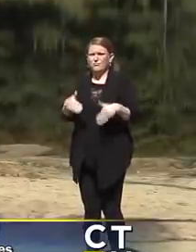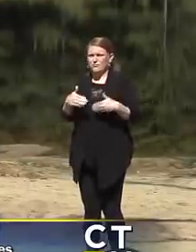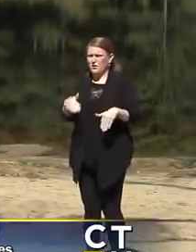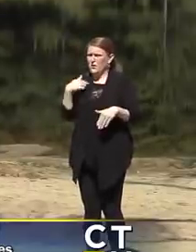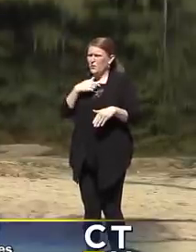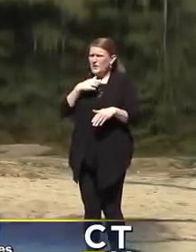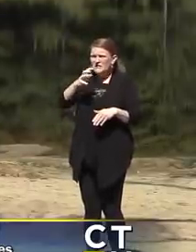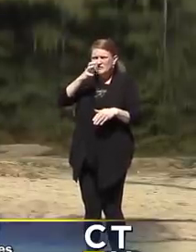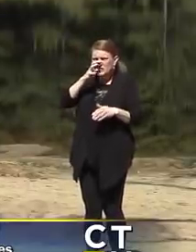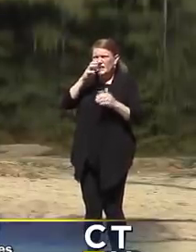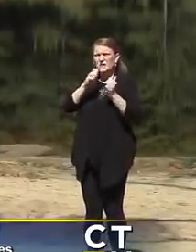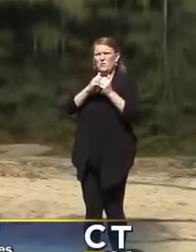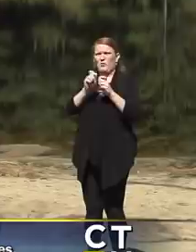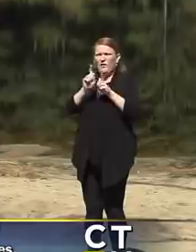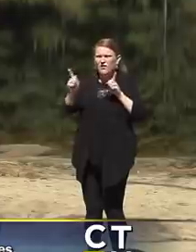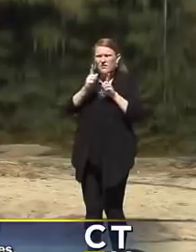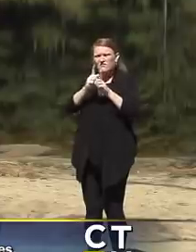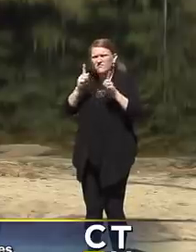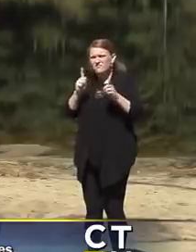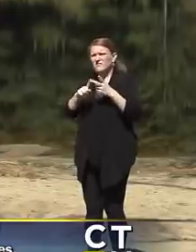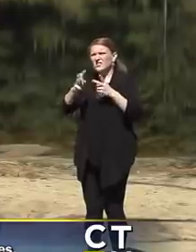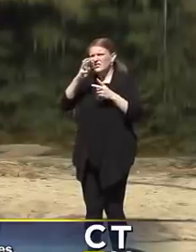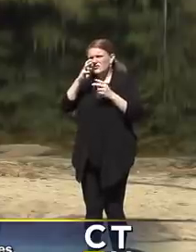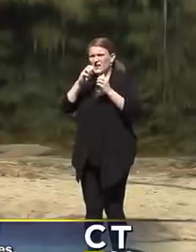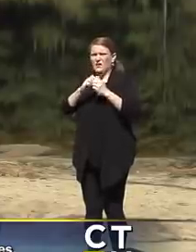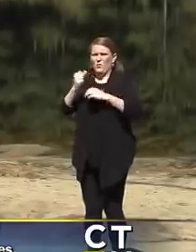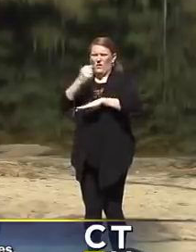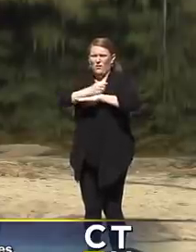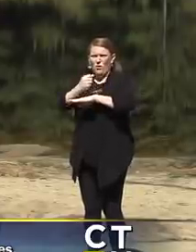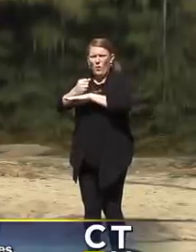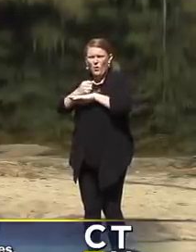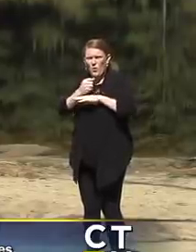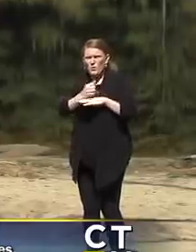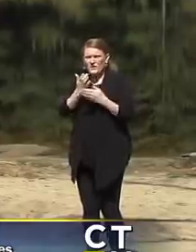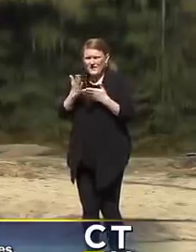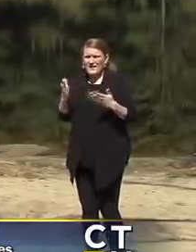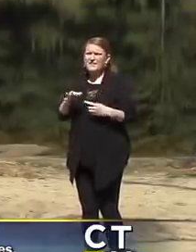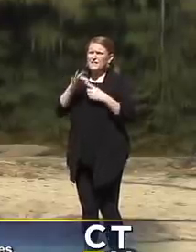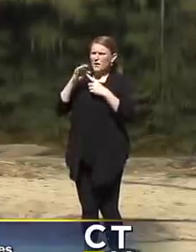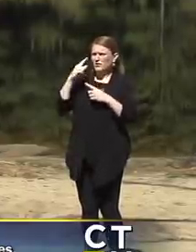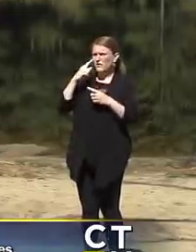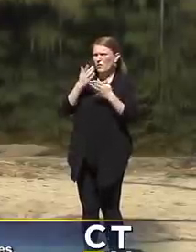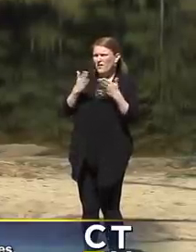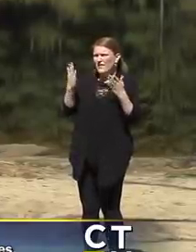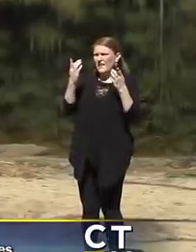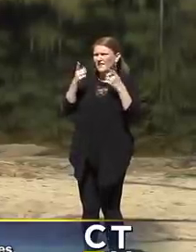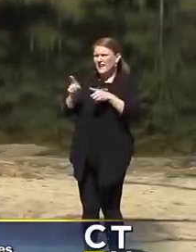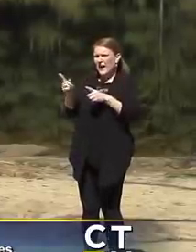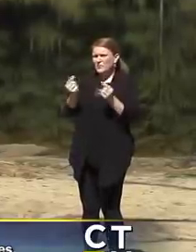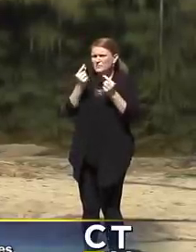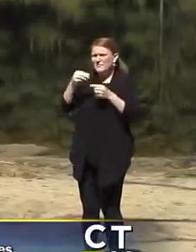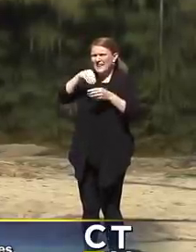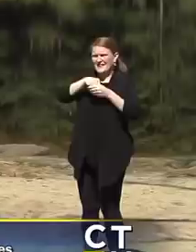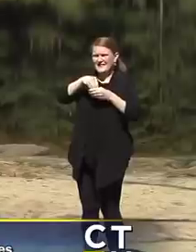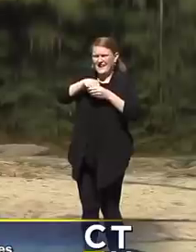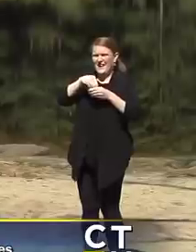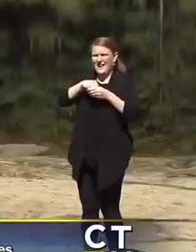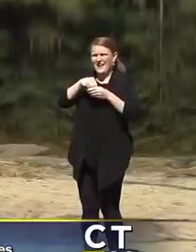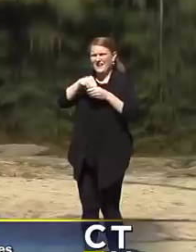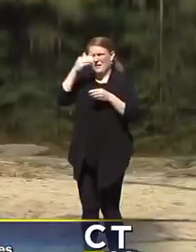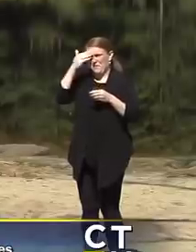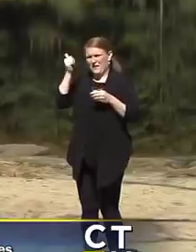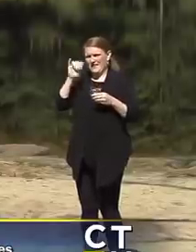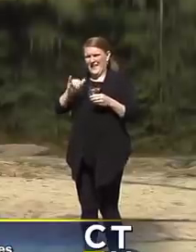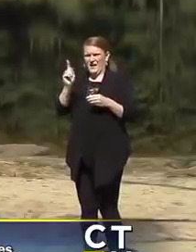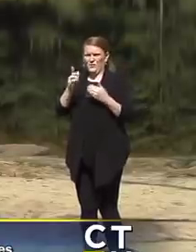in terms of what we closed down, especially when it came to the inside activities, because it was the inside activities where the infection rate is the